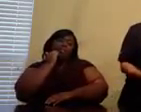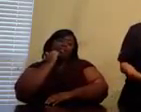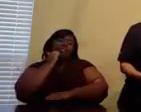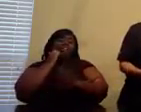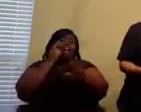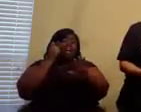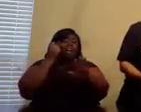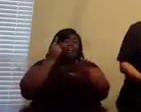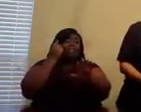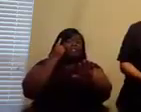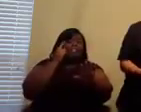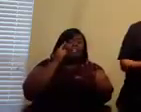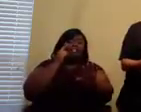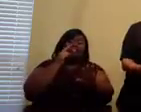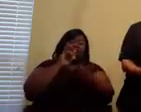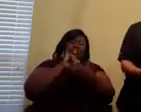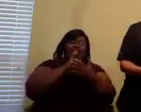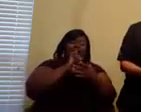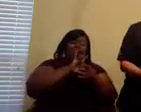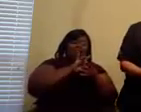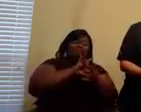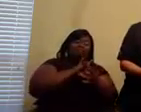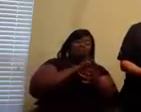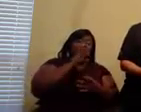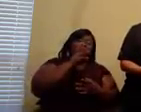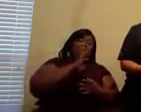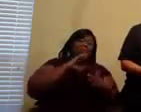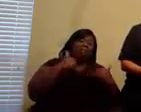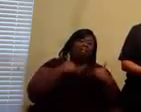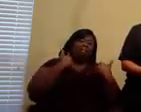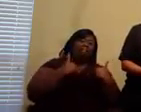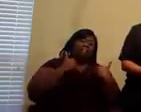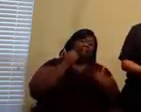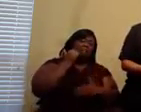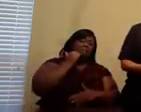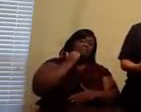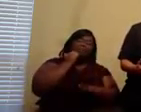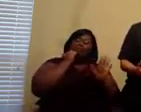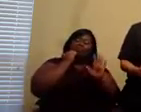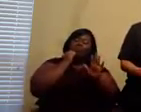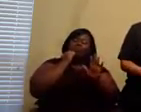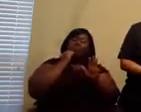our elderly loved ones can use it for incontinence issues.